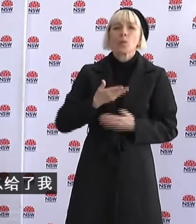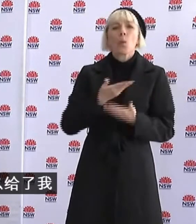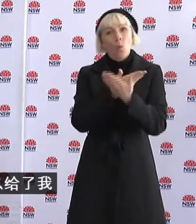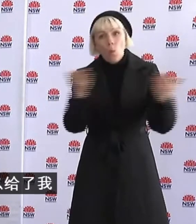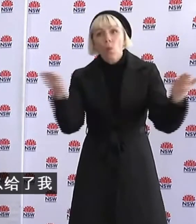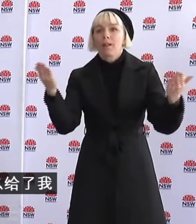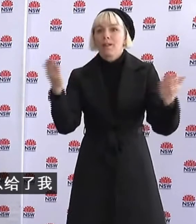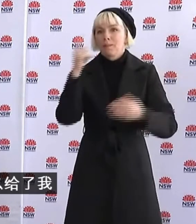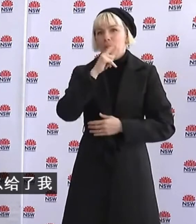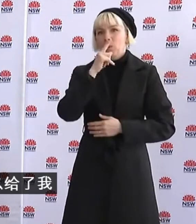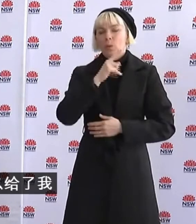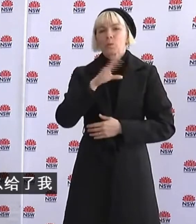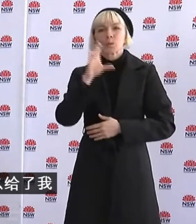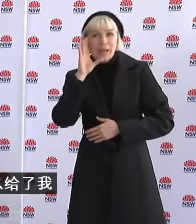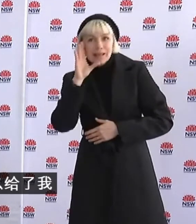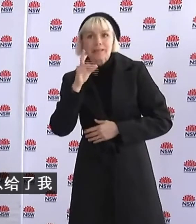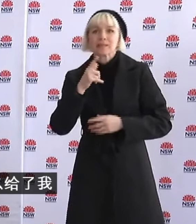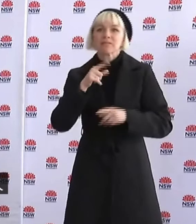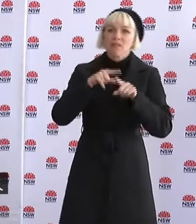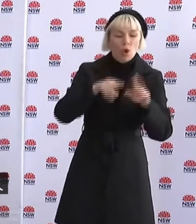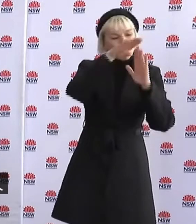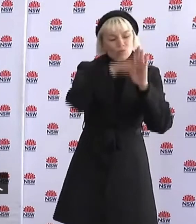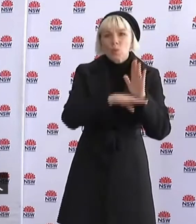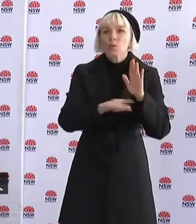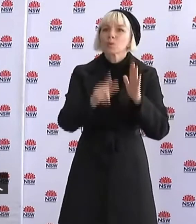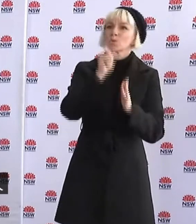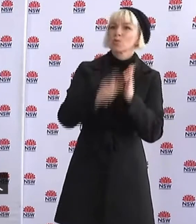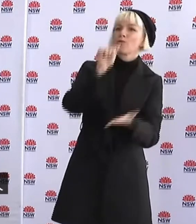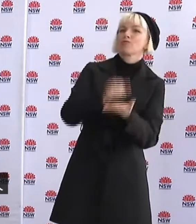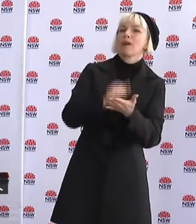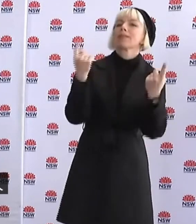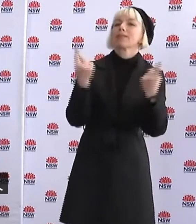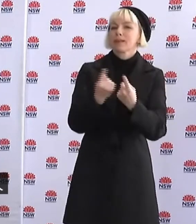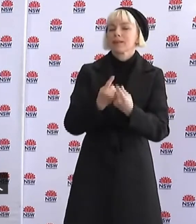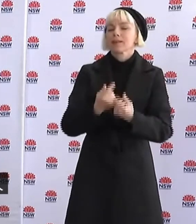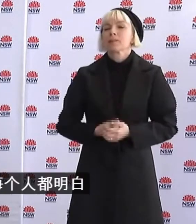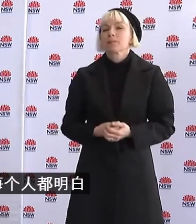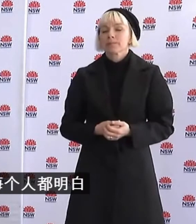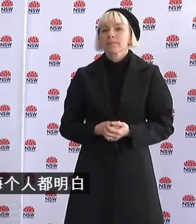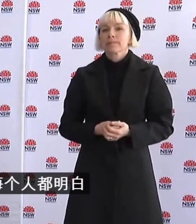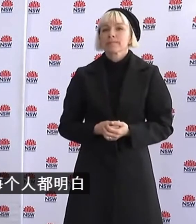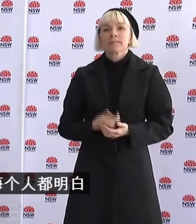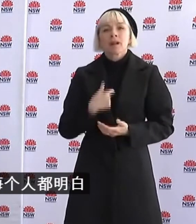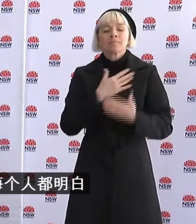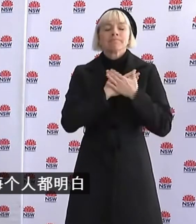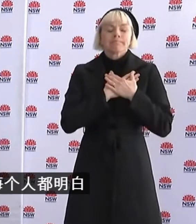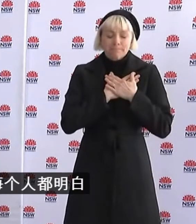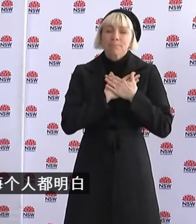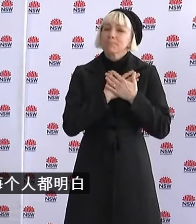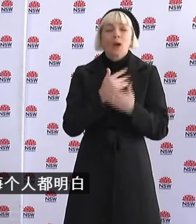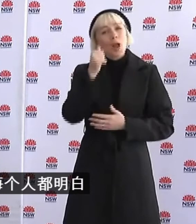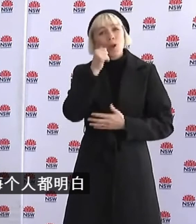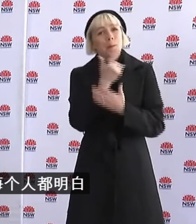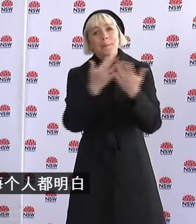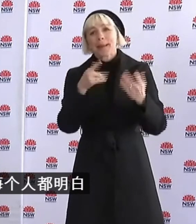community. And I know that, what gives me heart is that the vast majority of our people want to do the right thing, but I